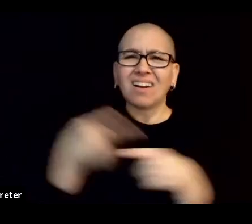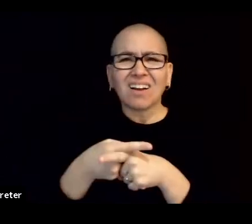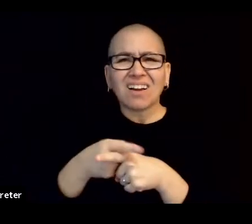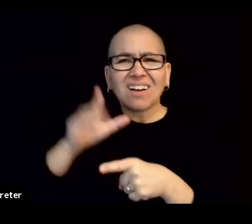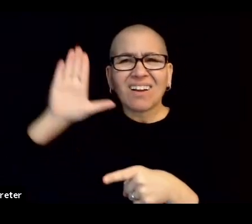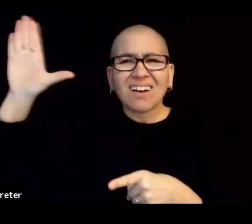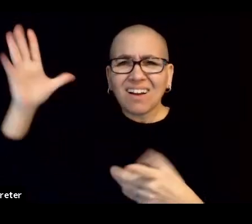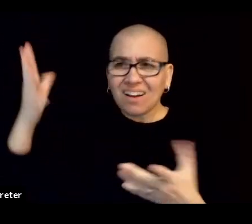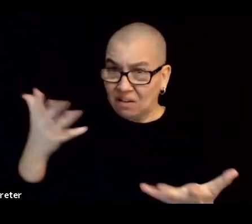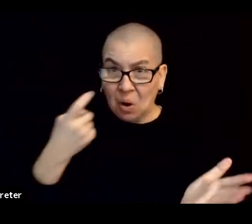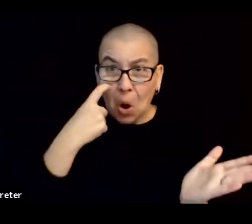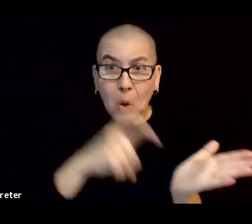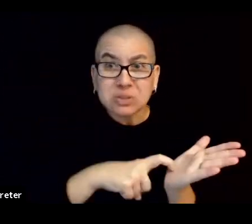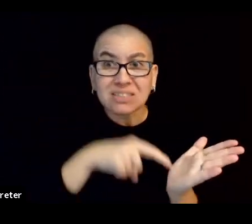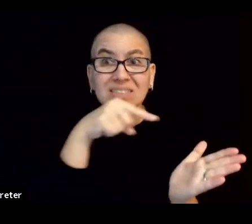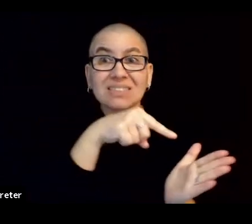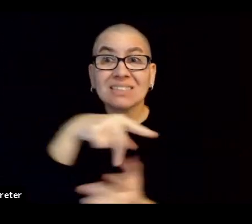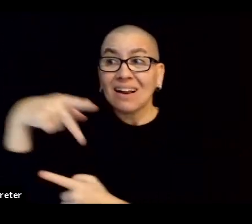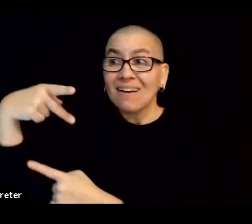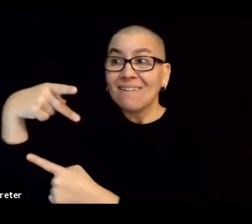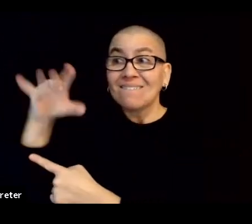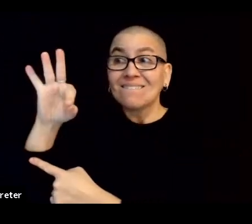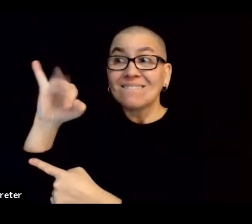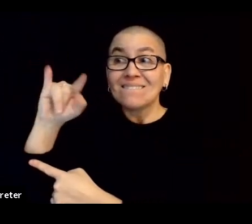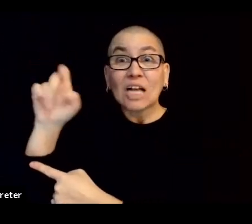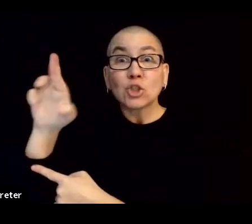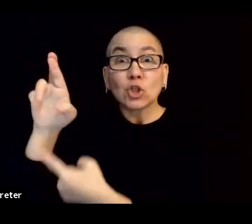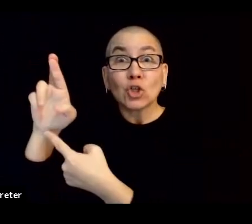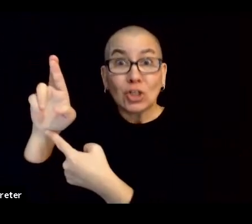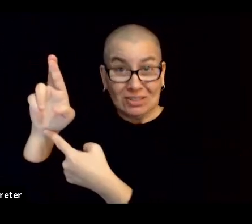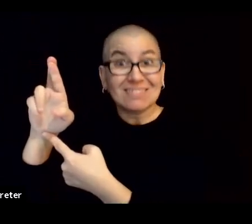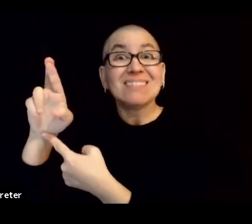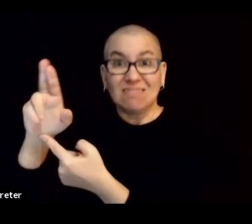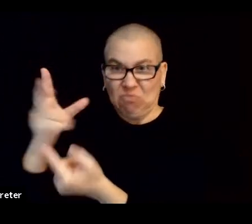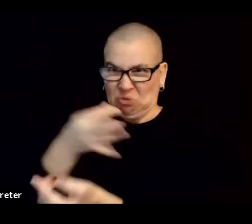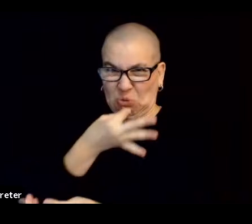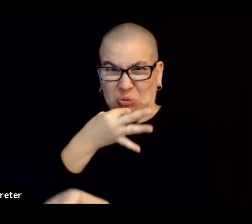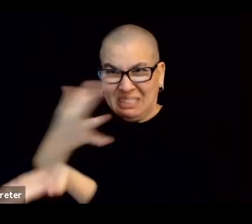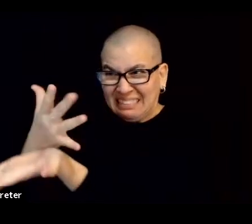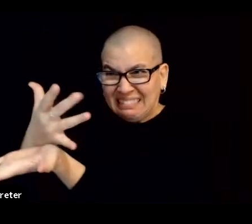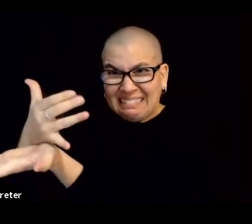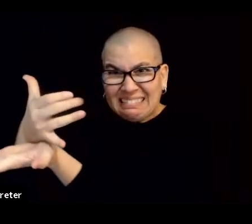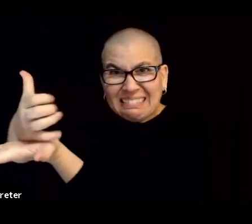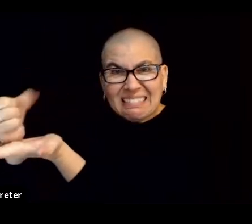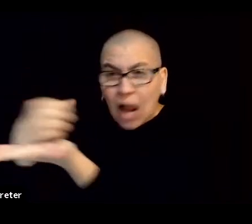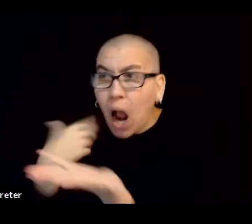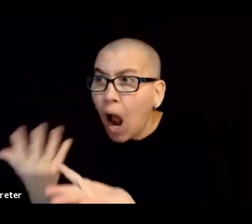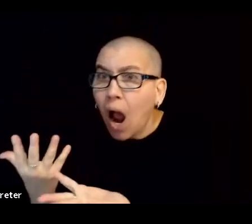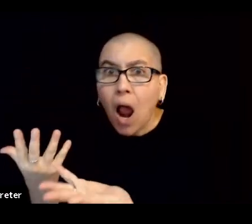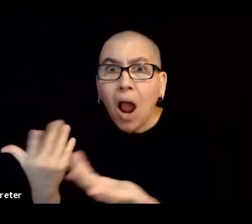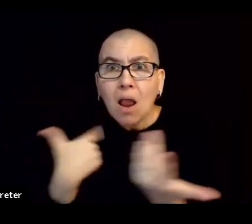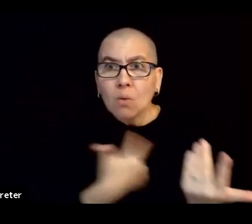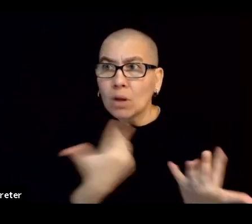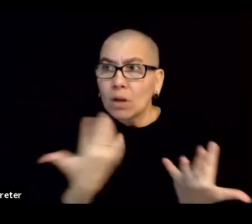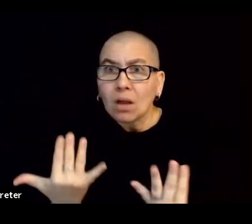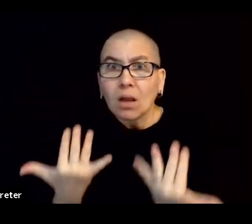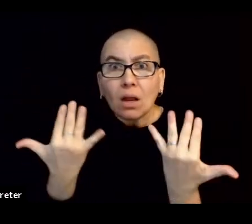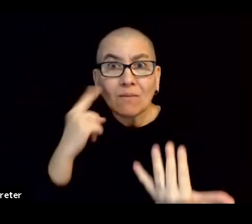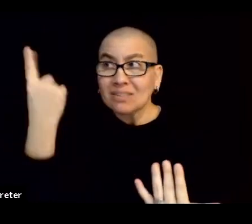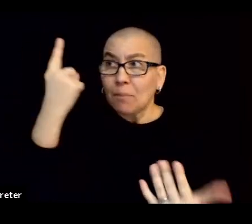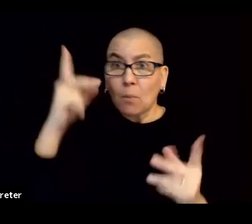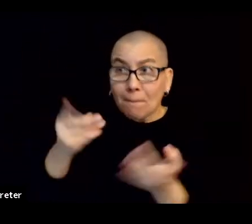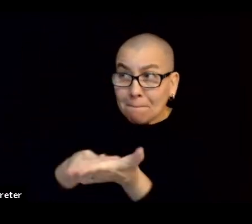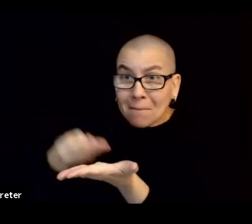has a recent announcement that currently have millions of doses on hand, and they just need them to be purchased and sent to the states. We